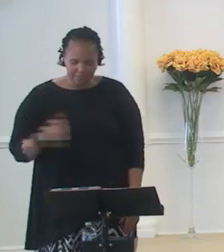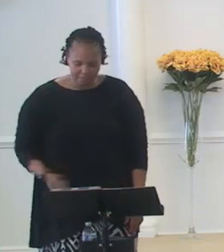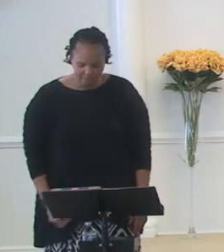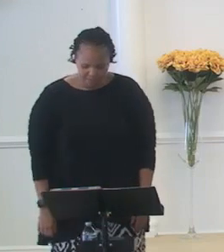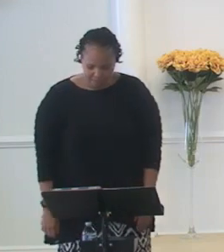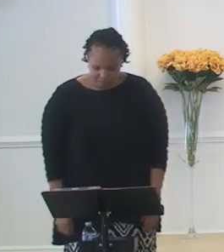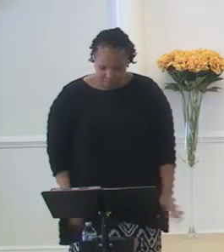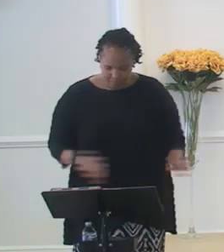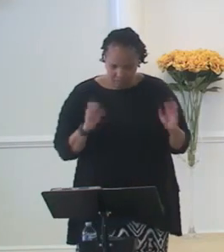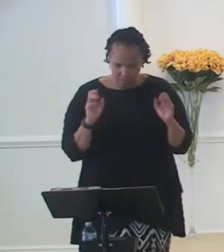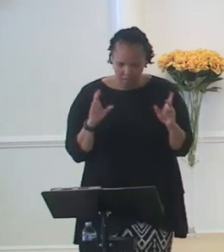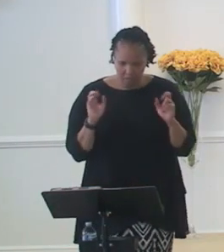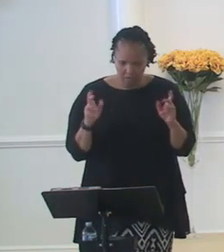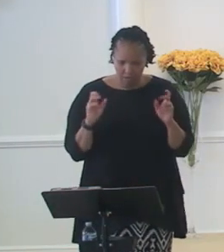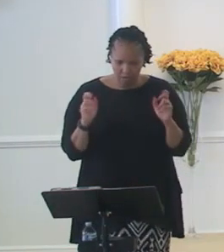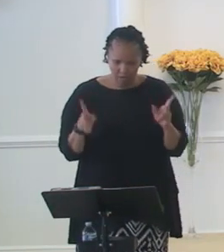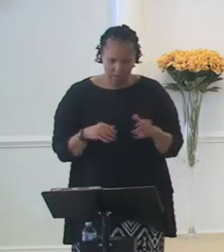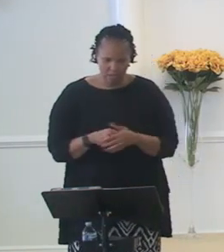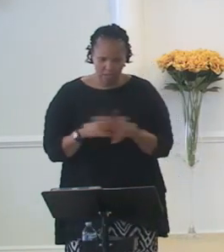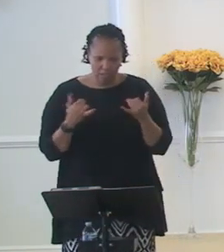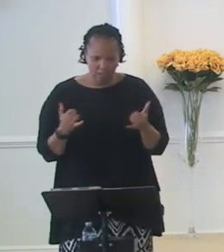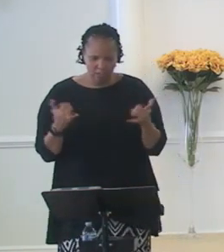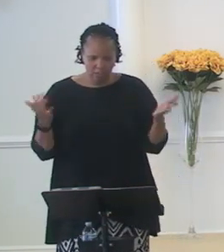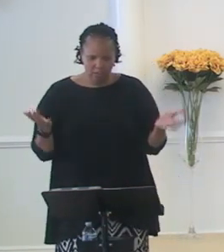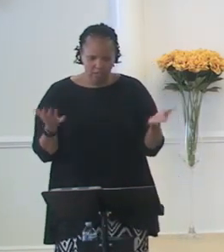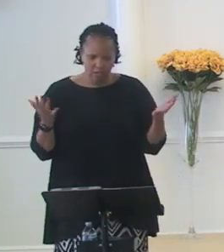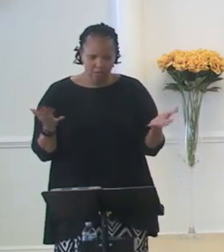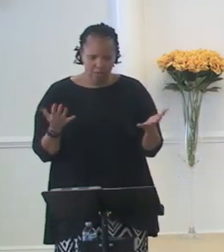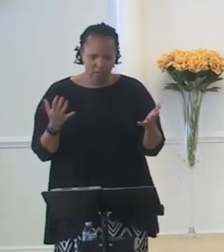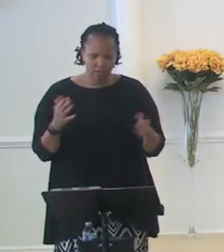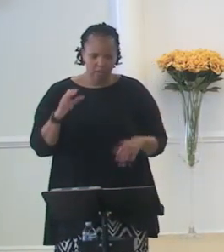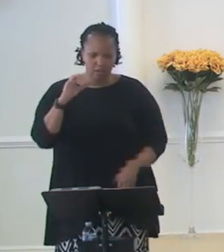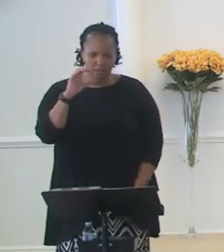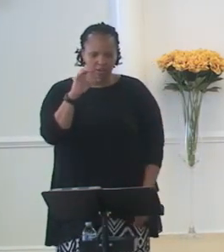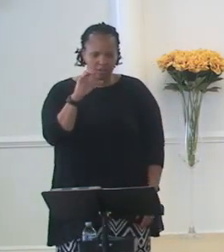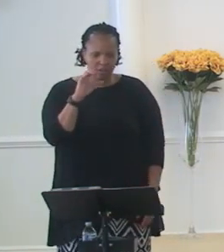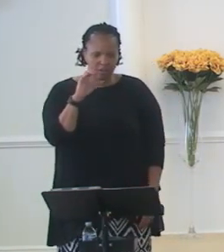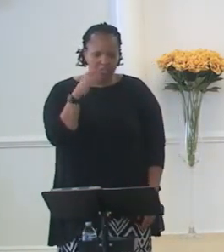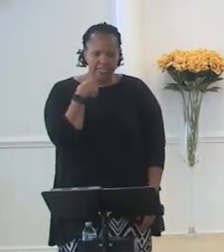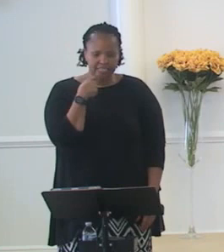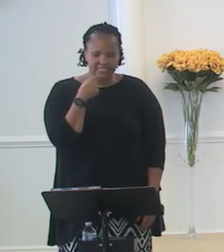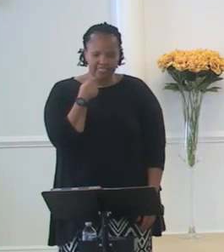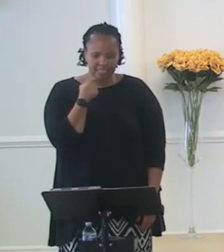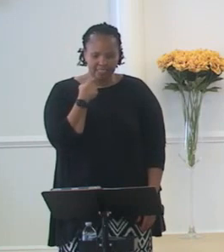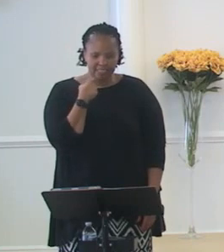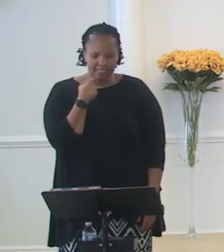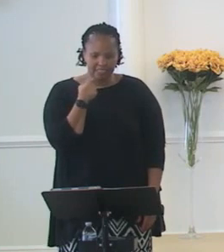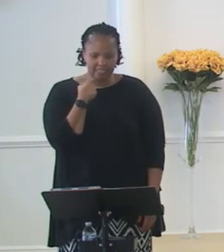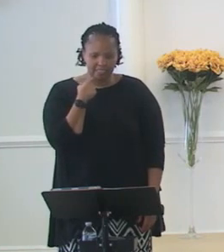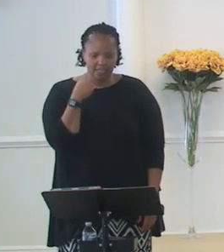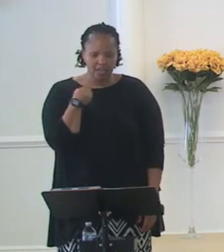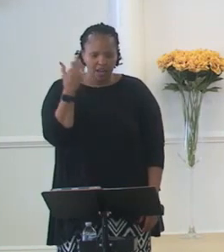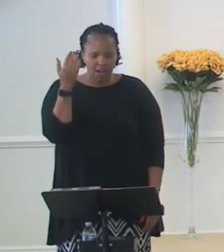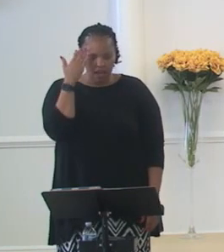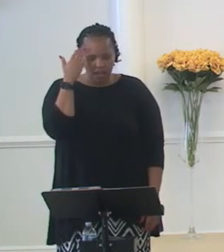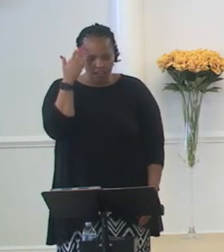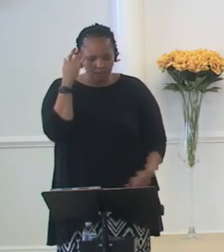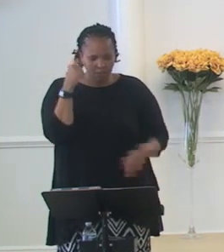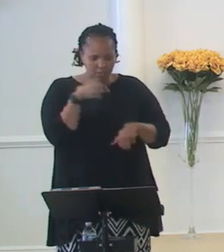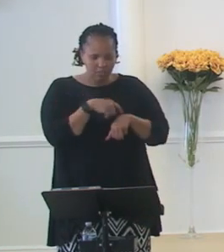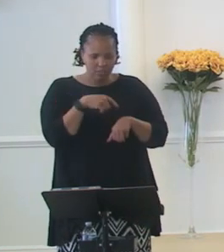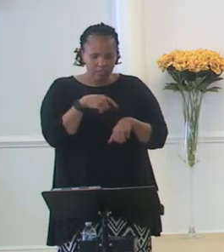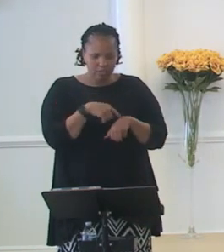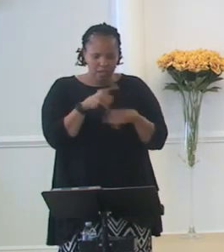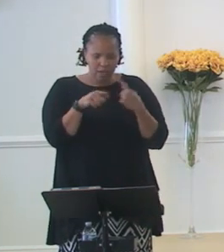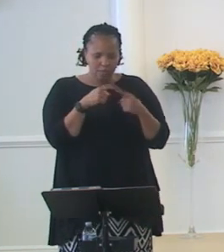Okay, now. And so now here, Solomon Koheleth says, I recognize there's a time where the